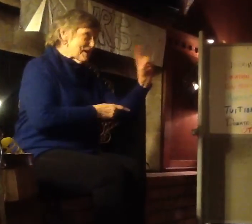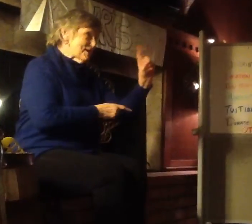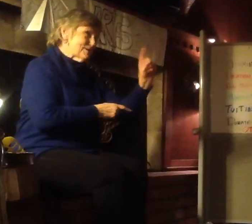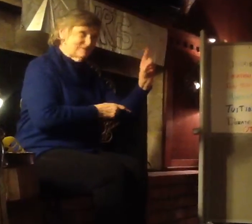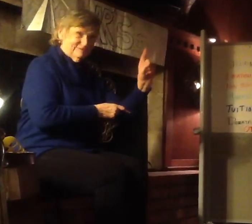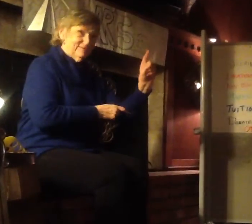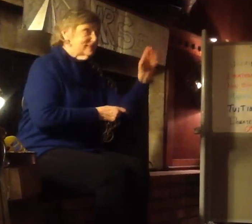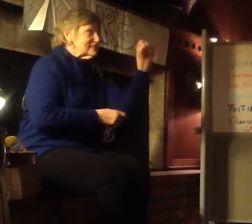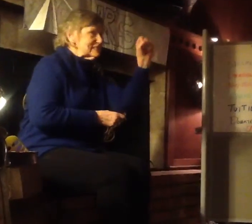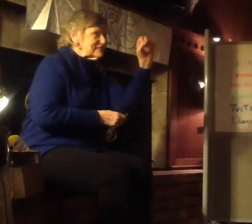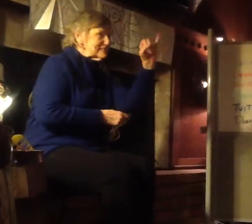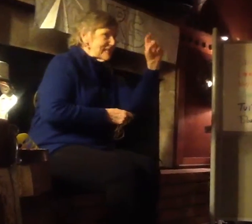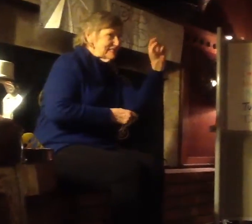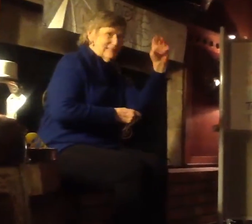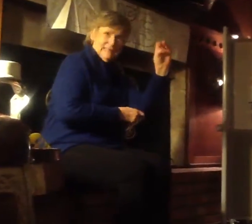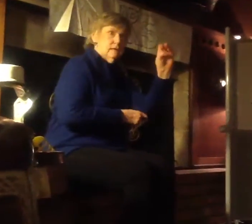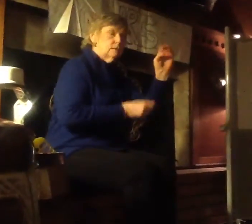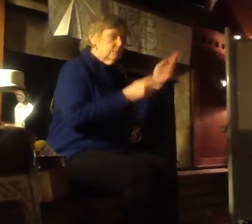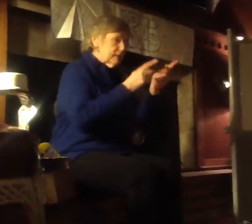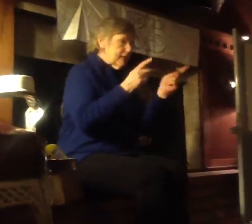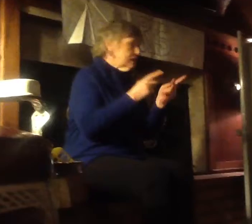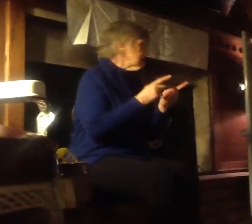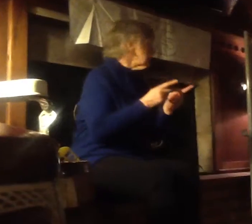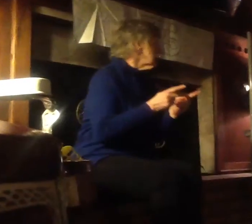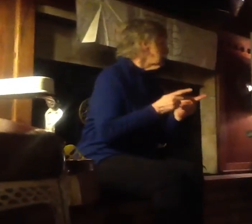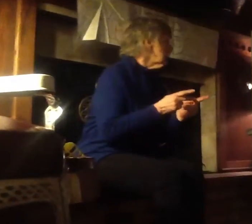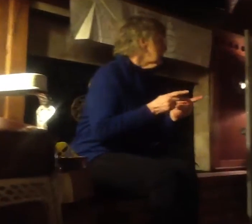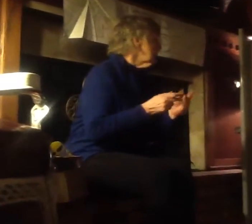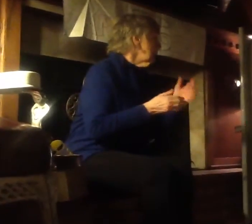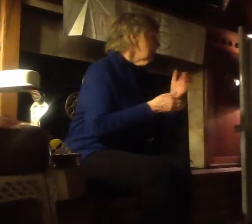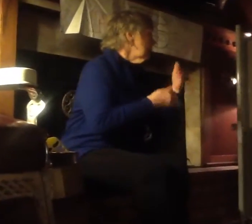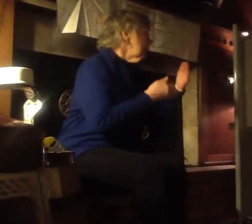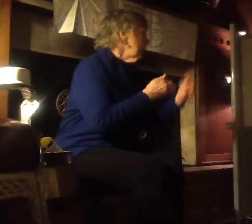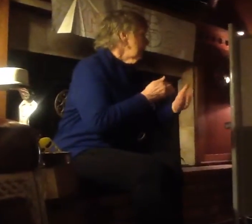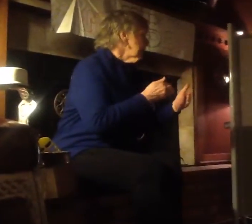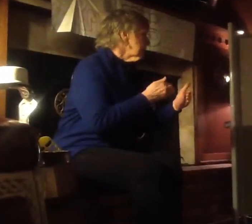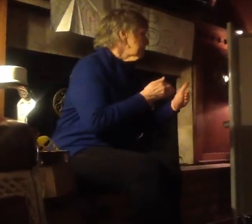place, where, the site, place.